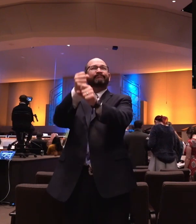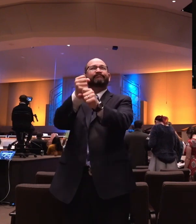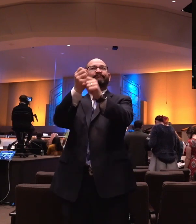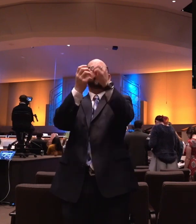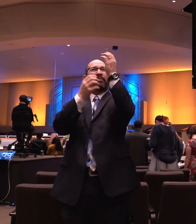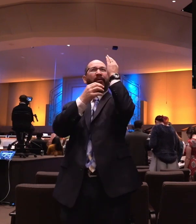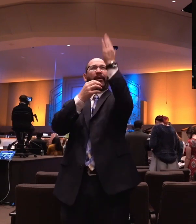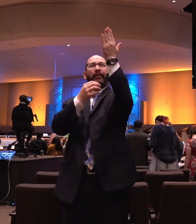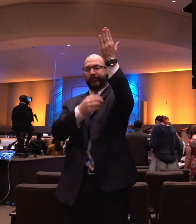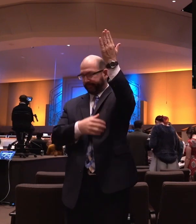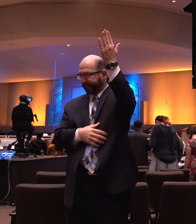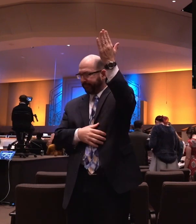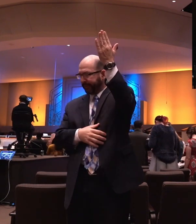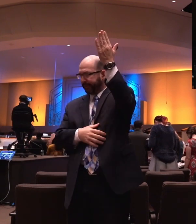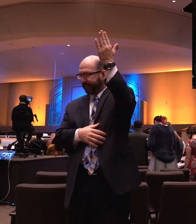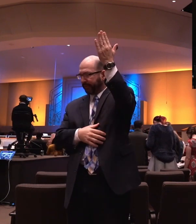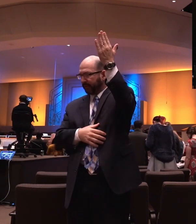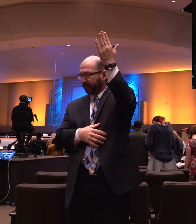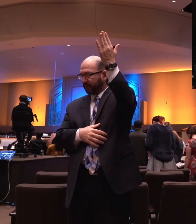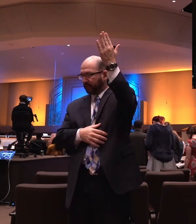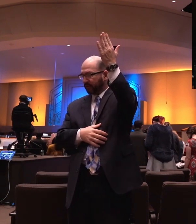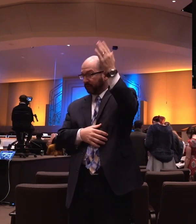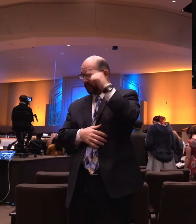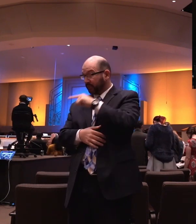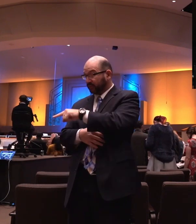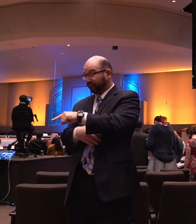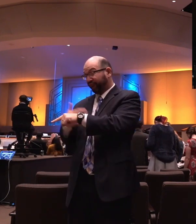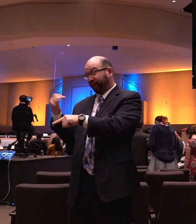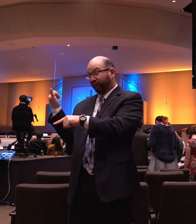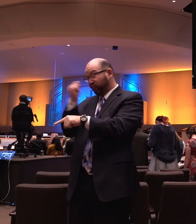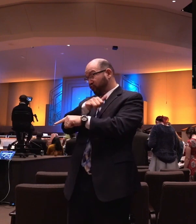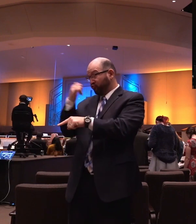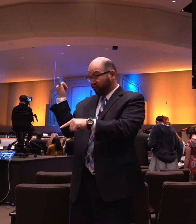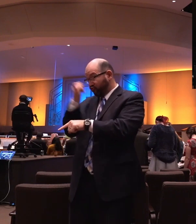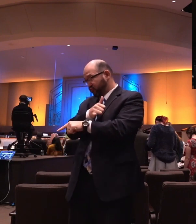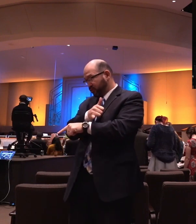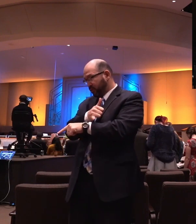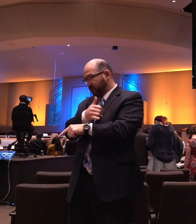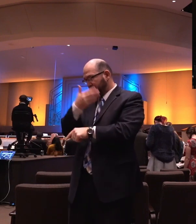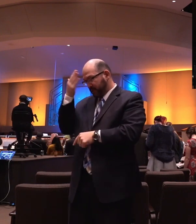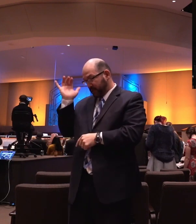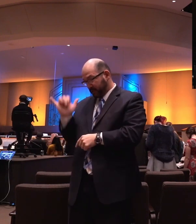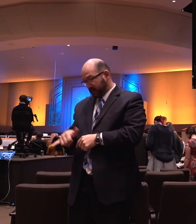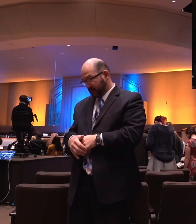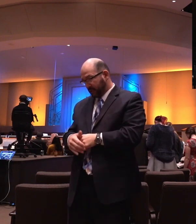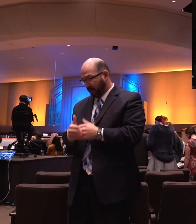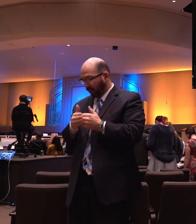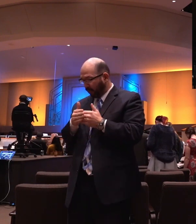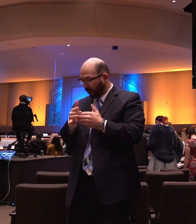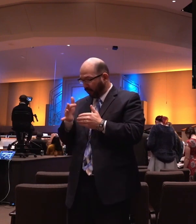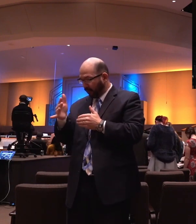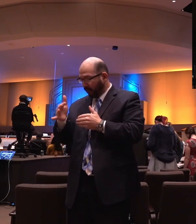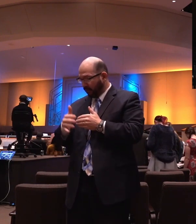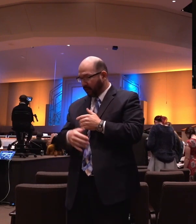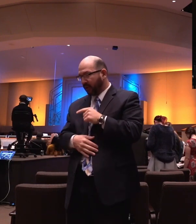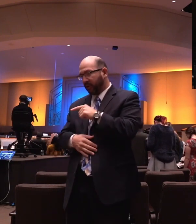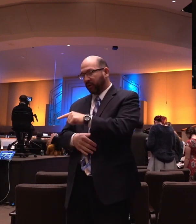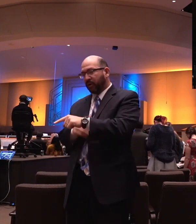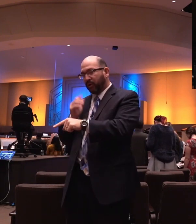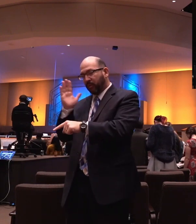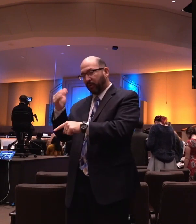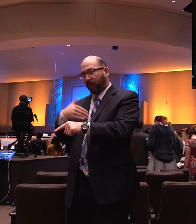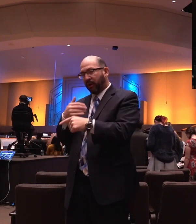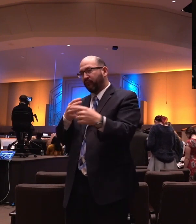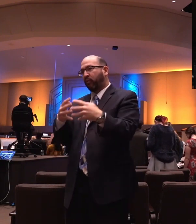him. Herein thou hast done foolishly, therefore from henceforth thou shalt